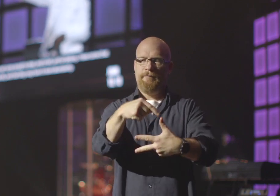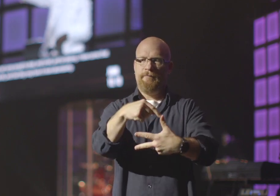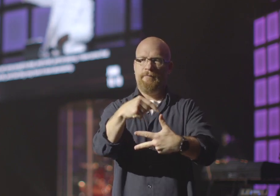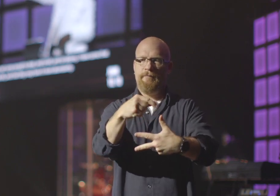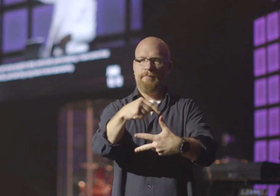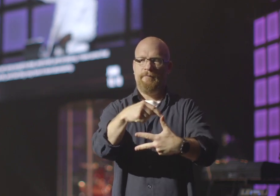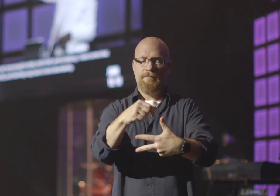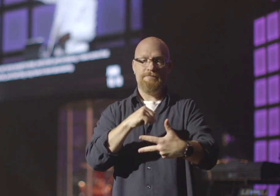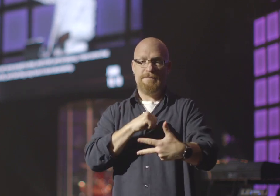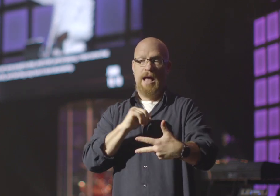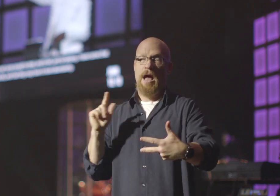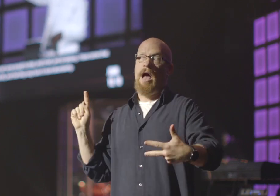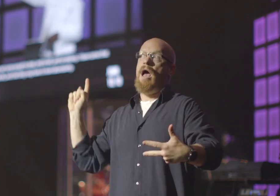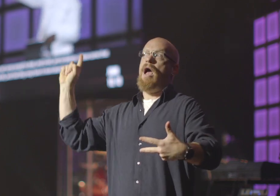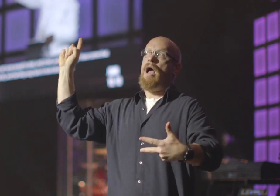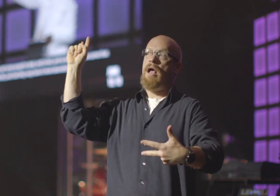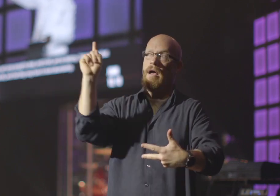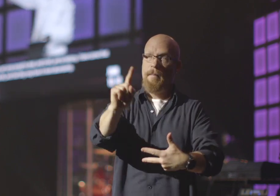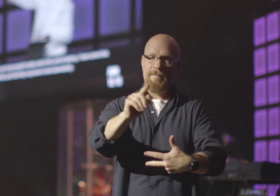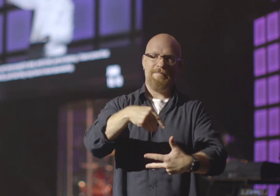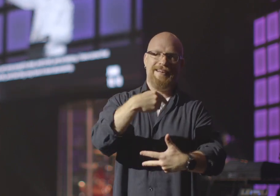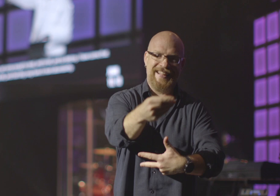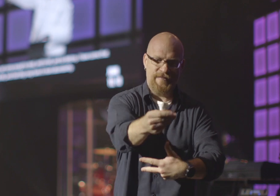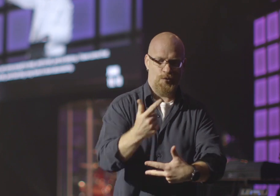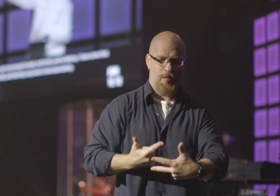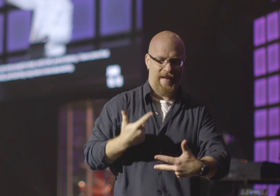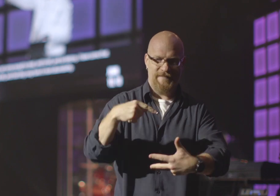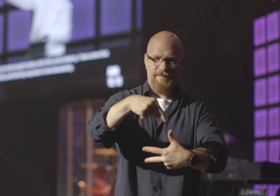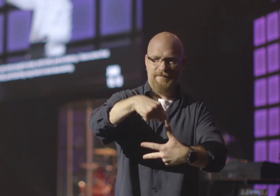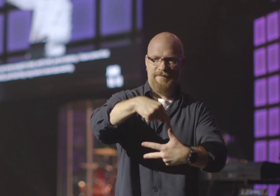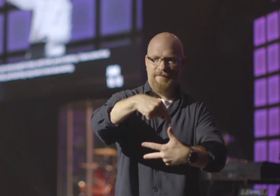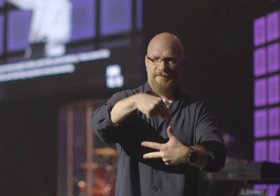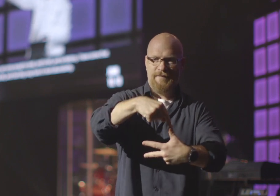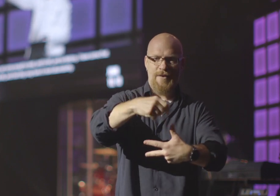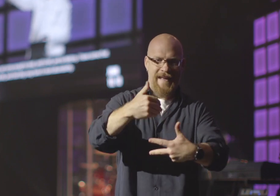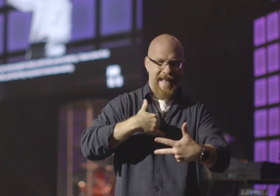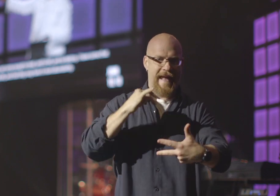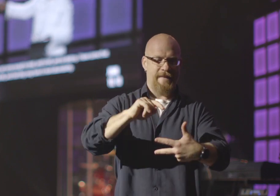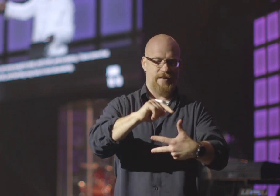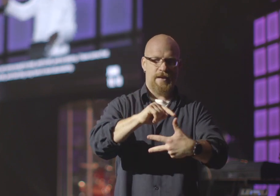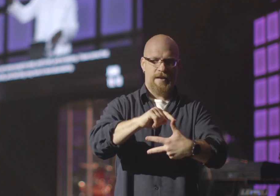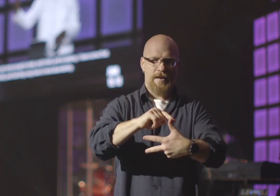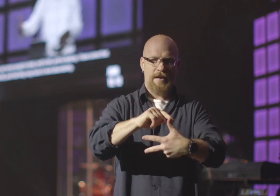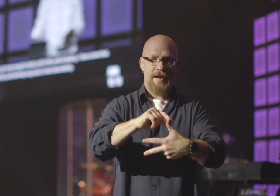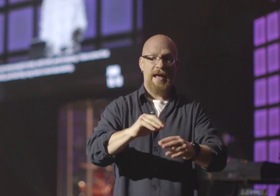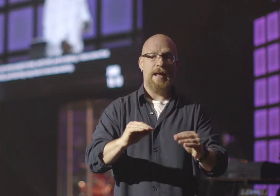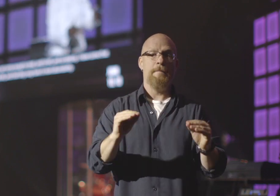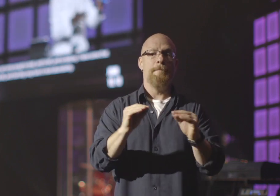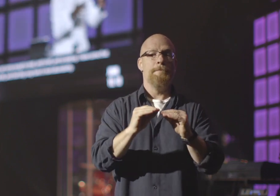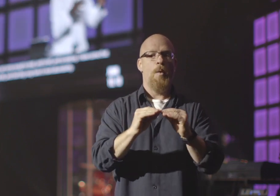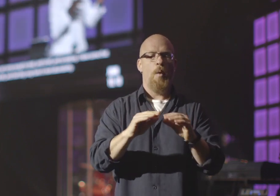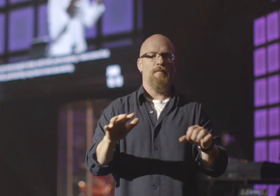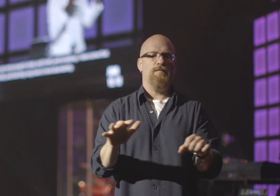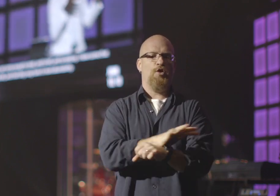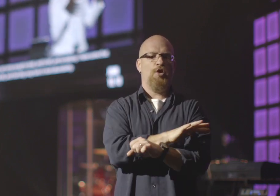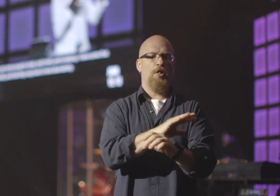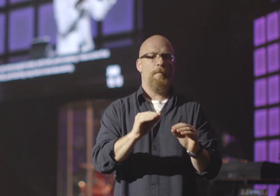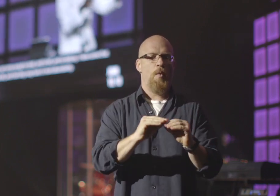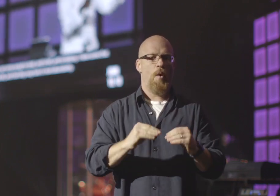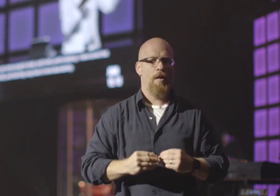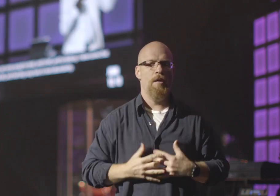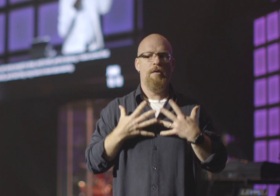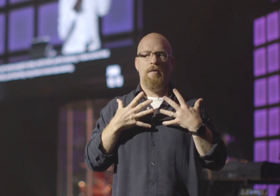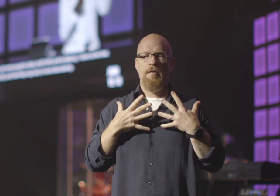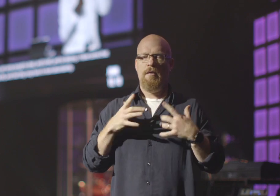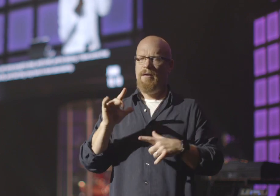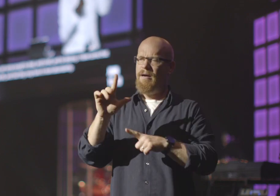I come that you might have my life, that you may have life, and that you might have it more abundantly. Now, life,